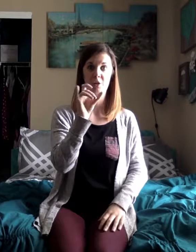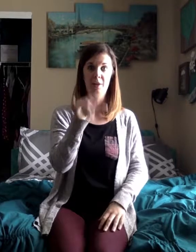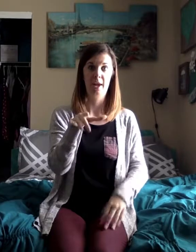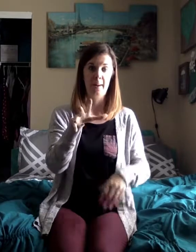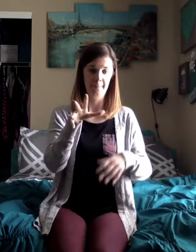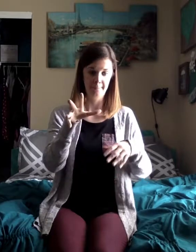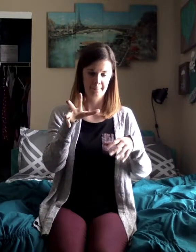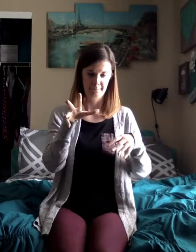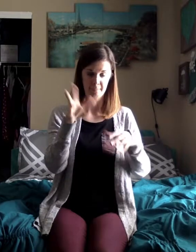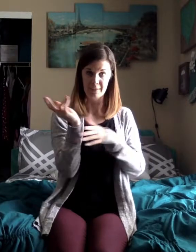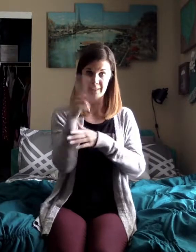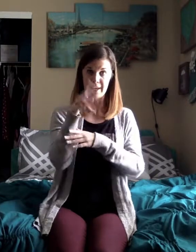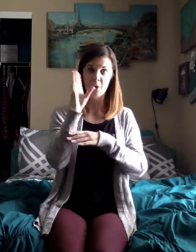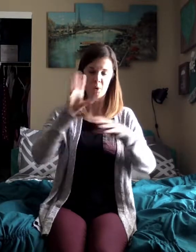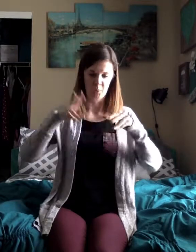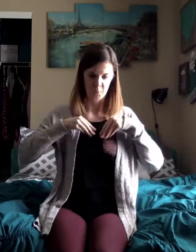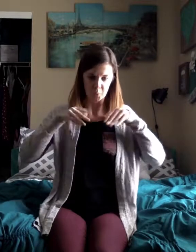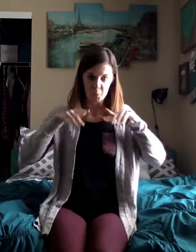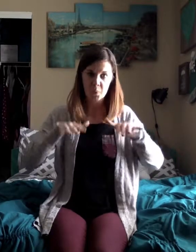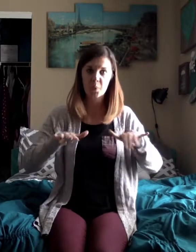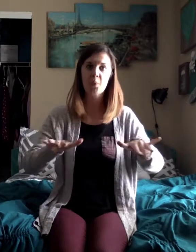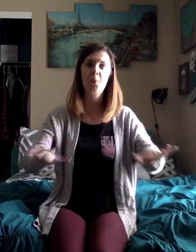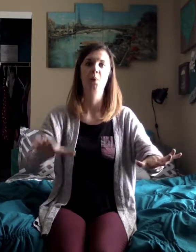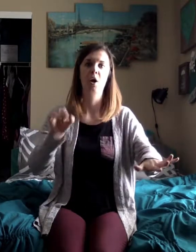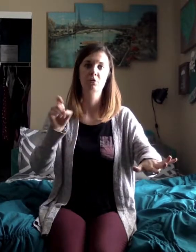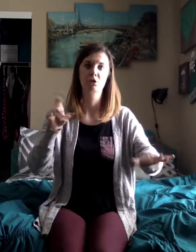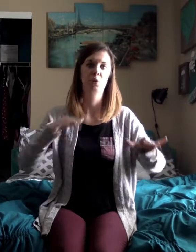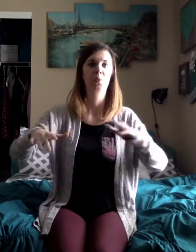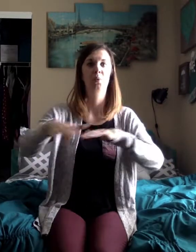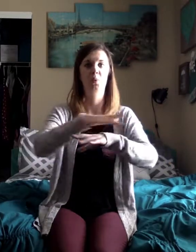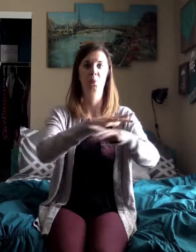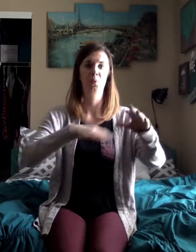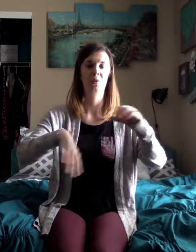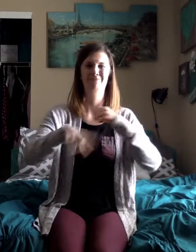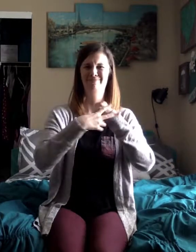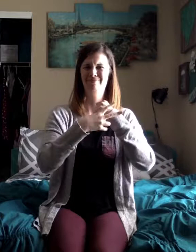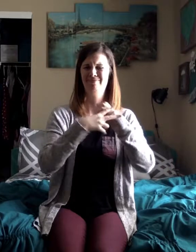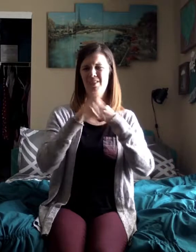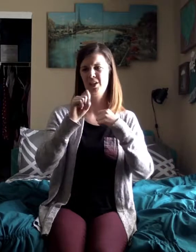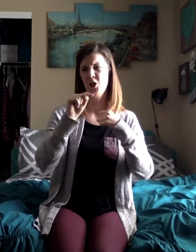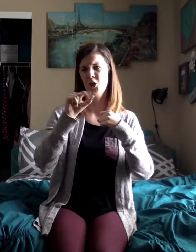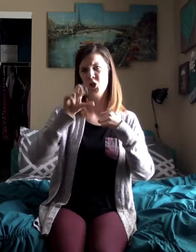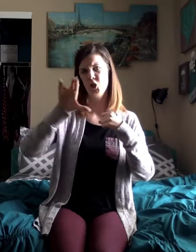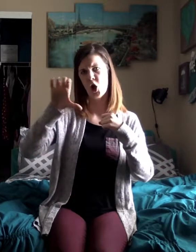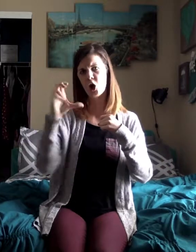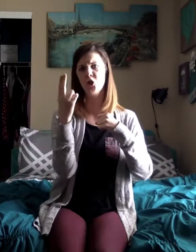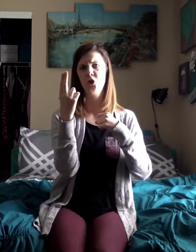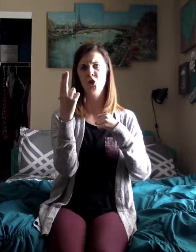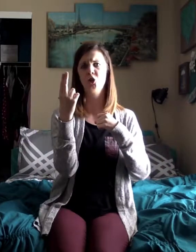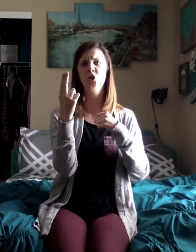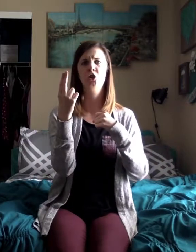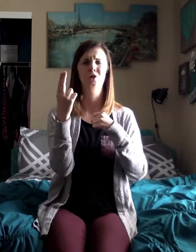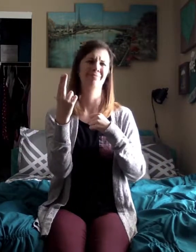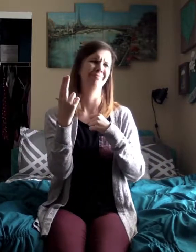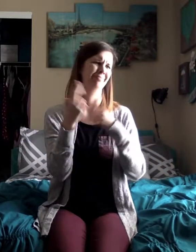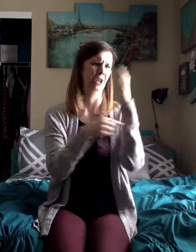and glucose, or sugar, which is converted to starch, which is stored in other parts of the plant, like the stem and the fruit and things